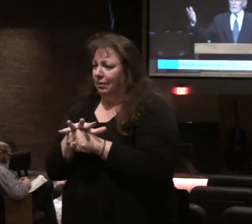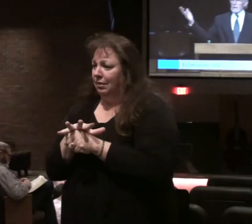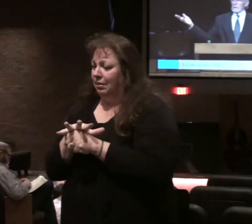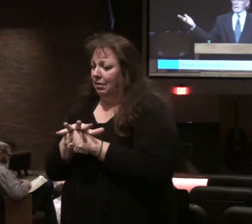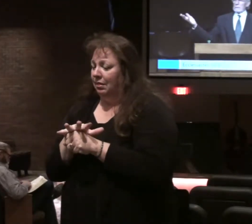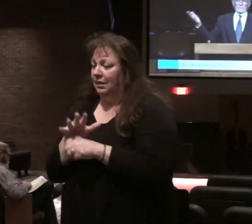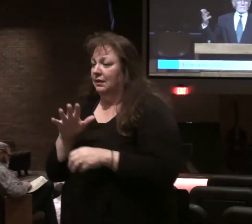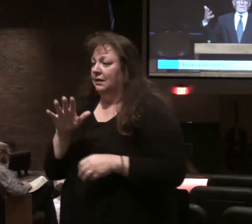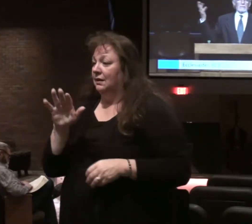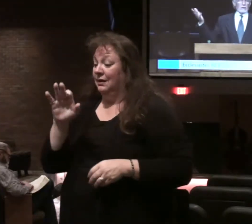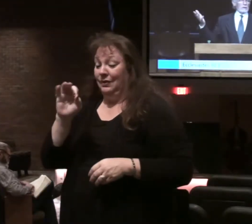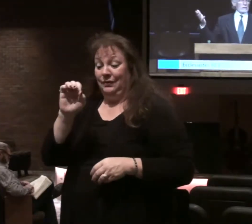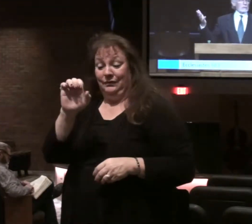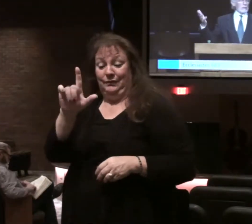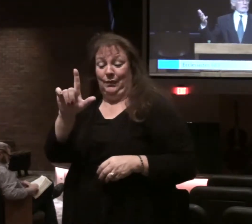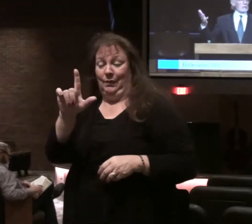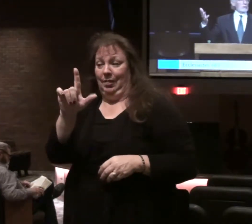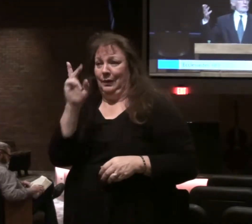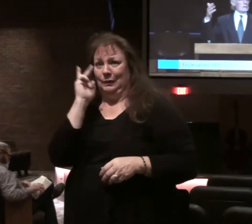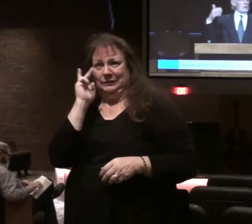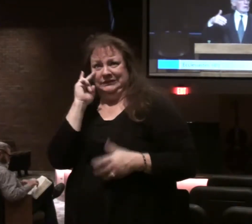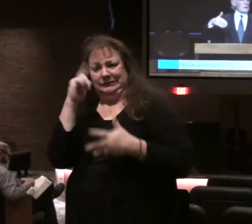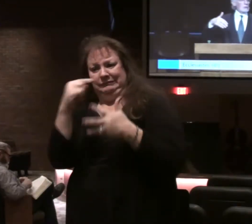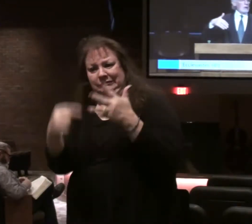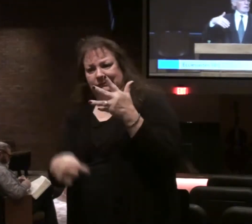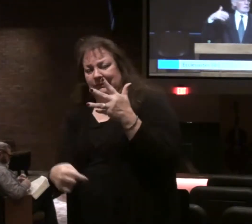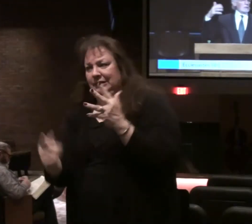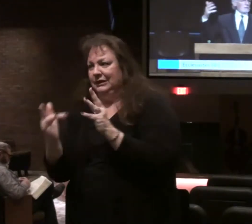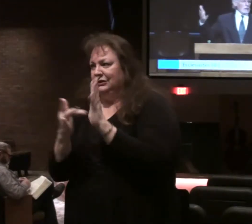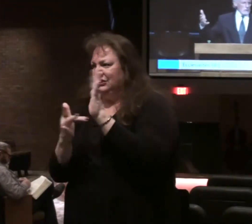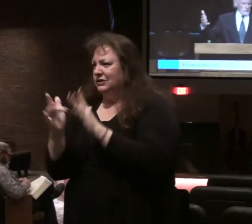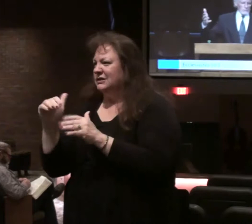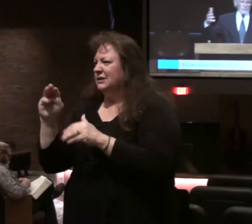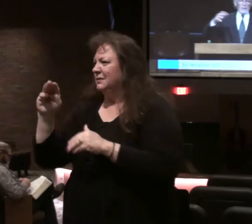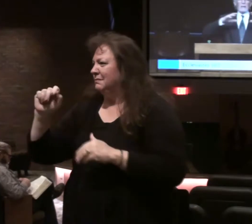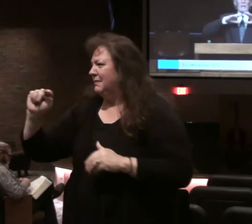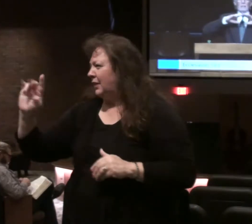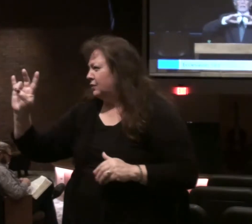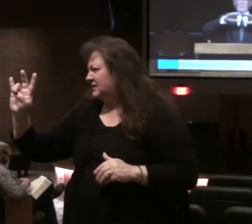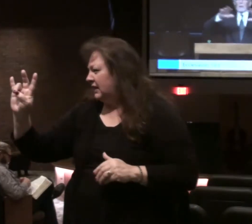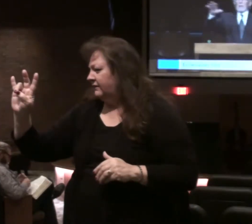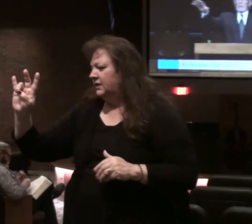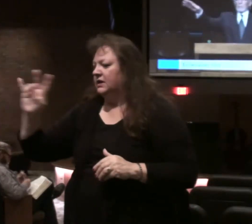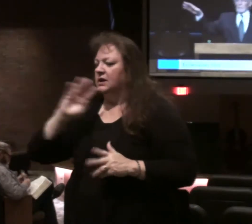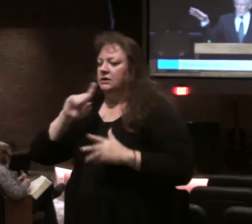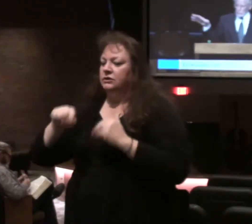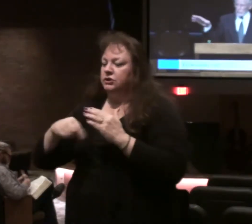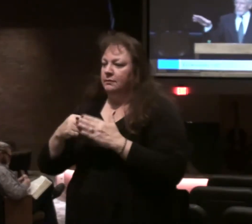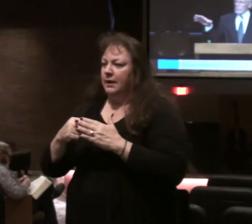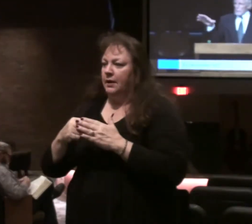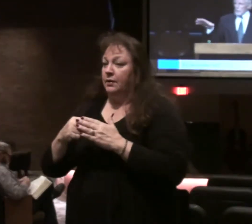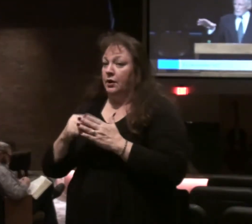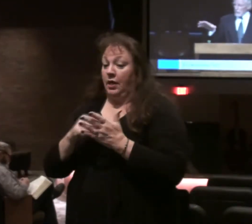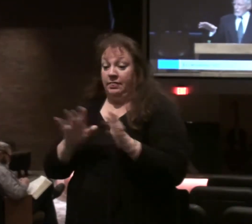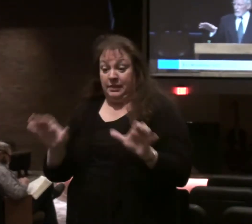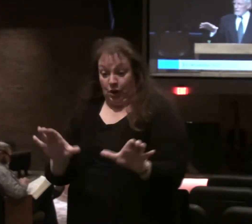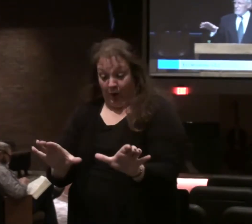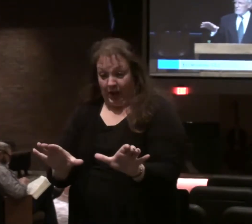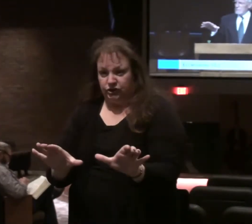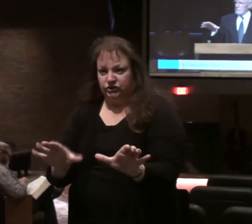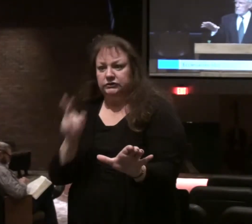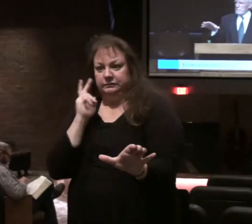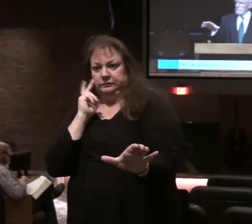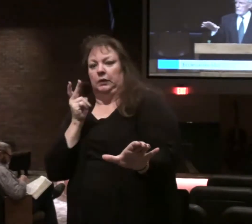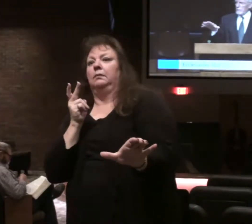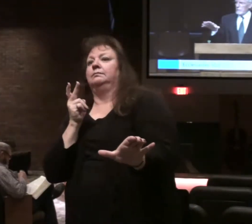you see, different illustrations used. Jesus in Matthew 7 in the Sermon on the Mount talks about by their fruits you shall know